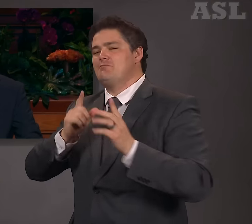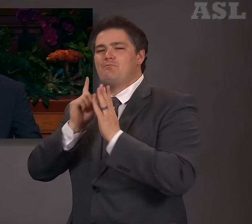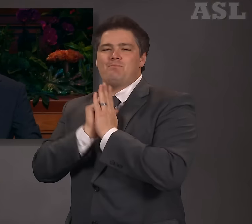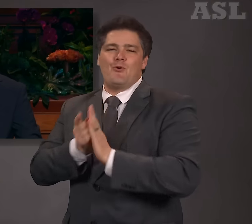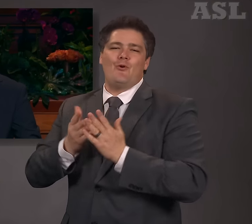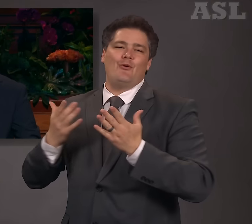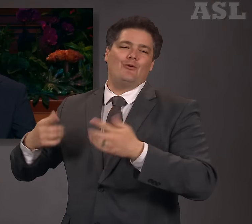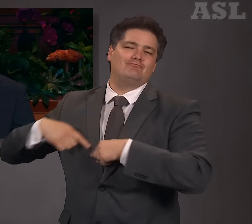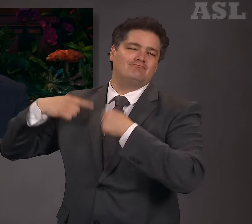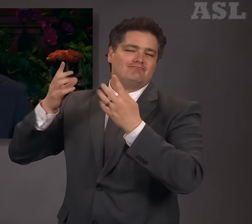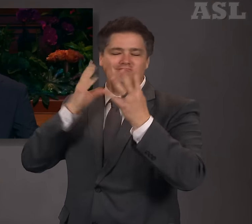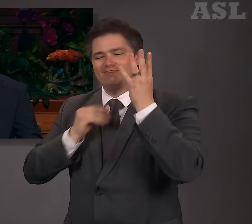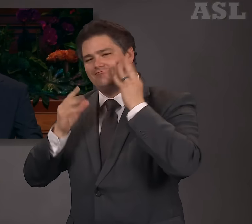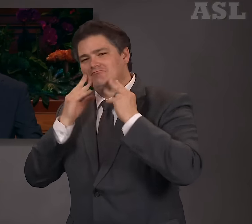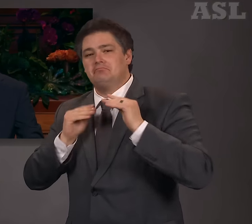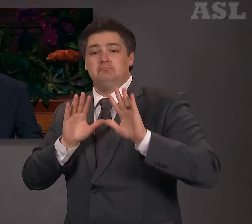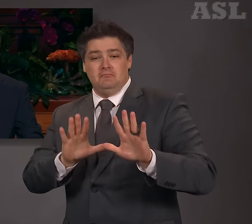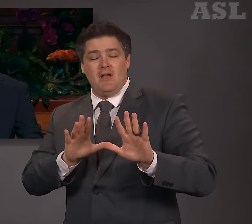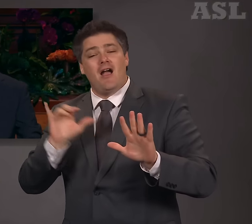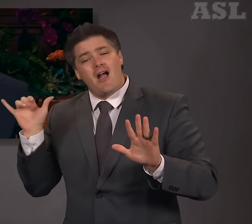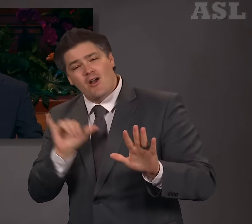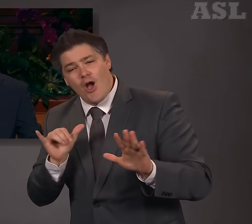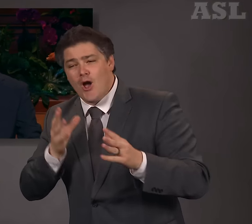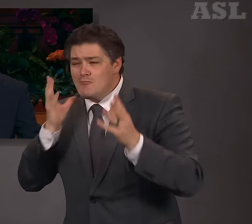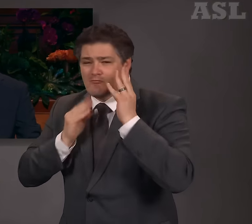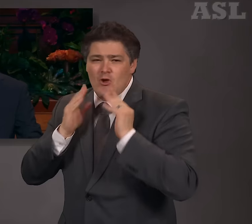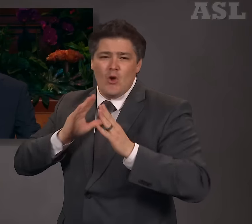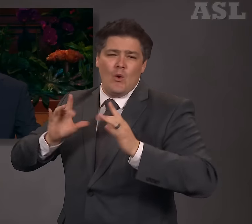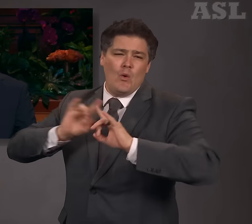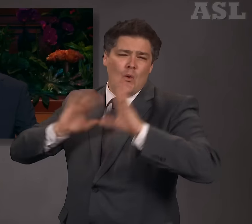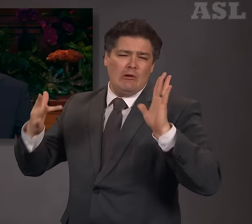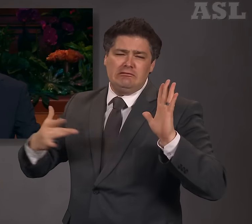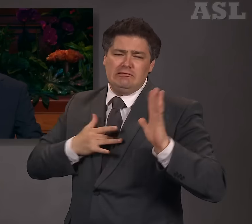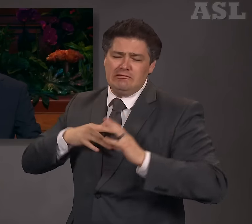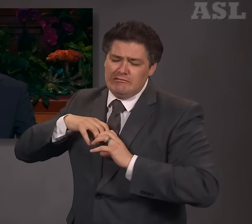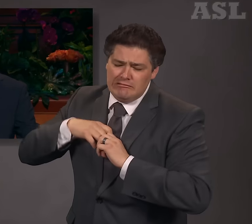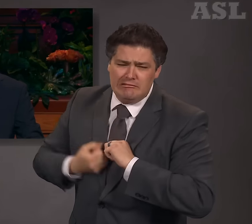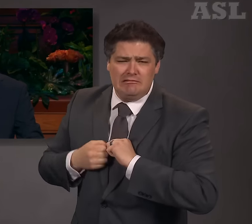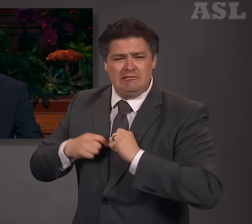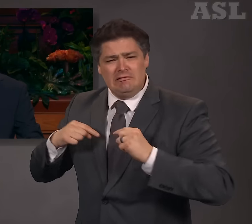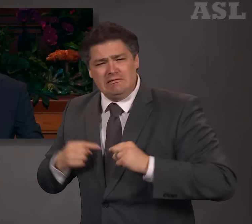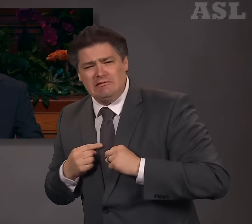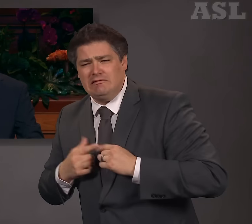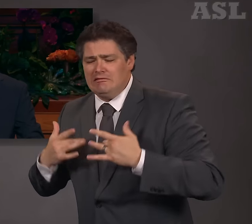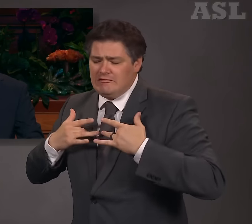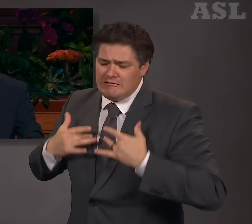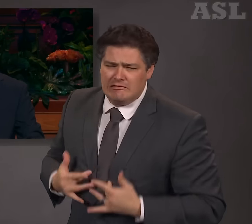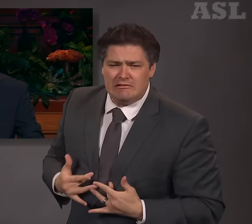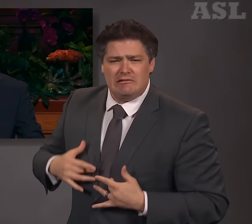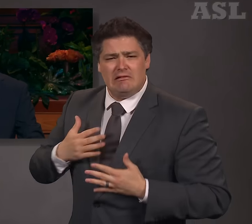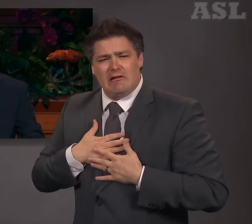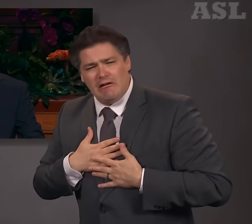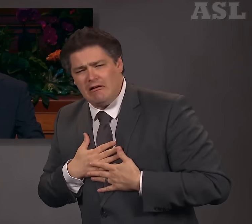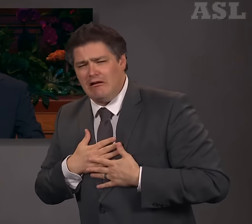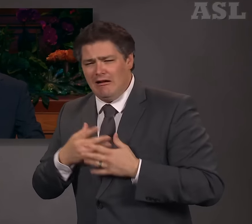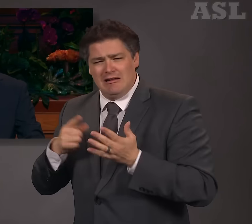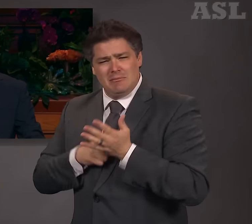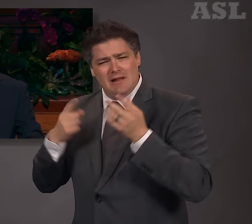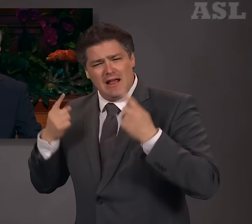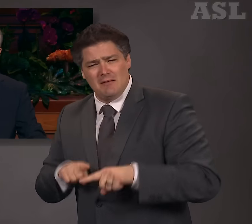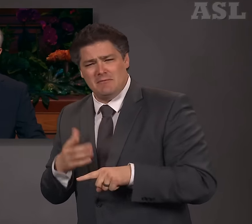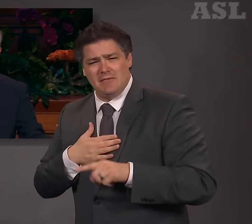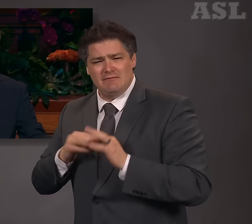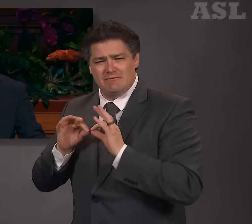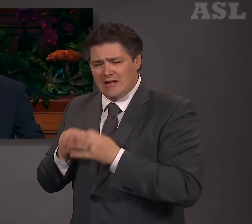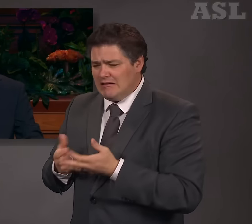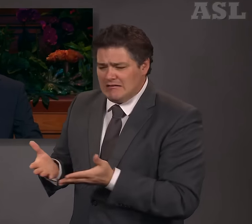happened to any one of us. Infinite joy and bliss with our children were sometimes also followed by recurring periods